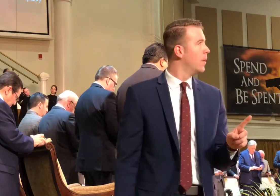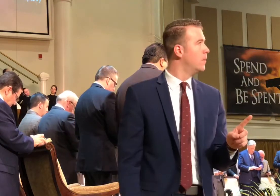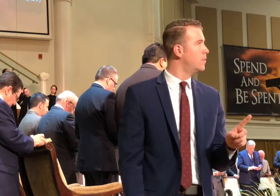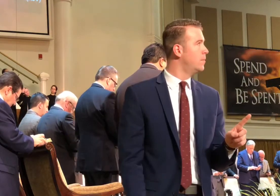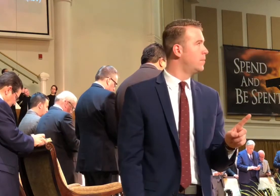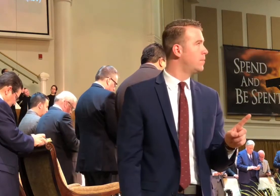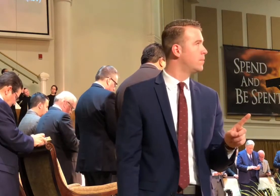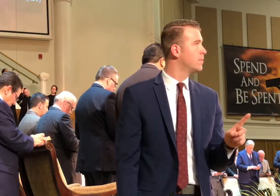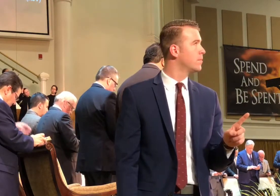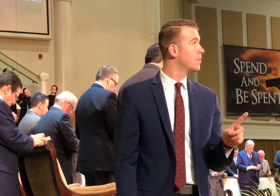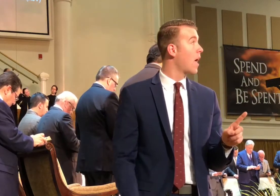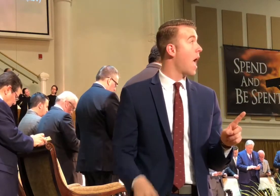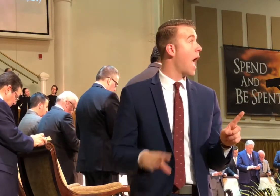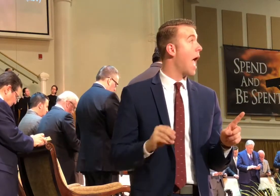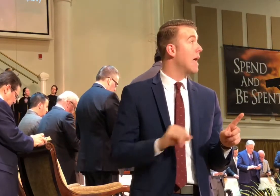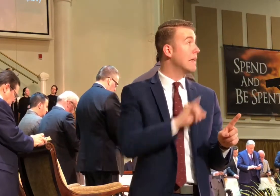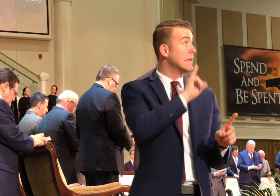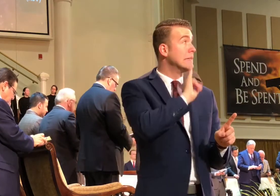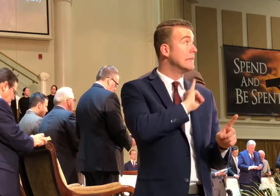and Israel